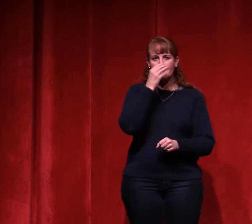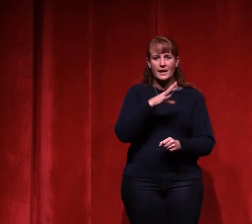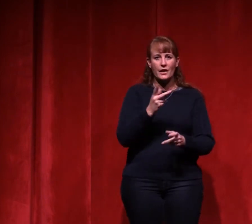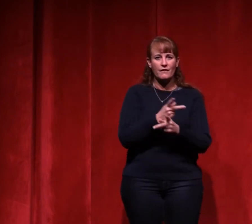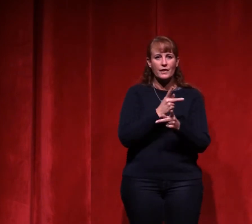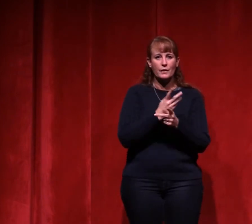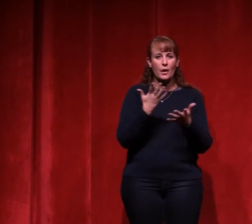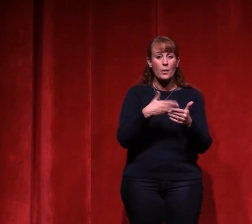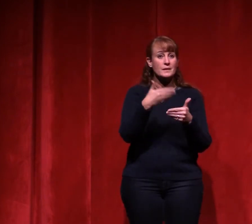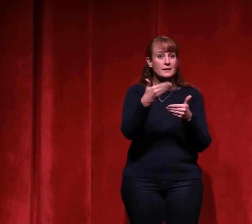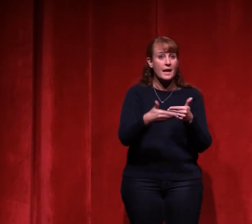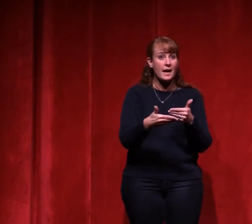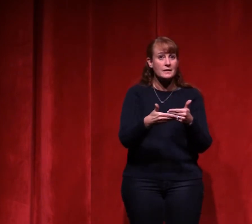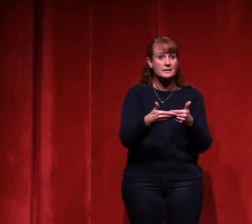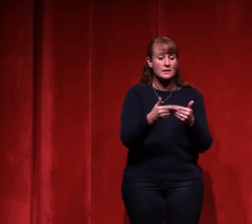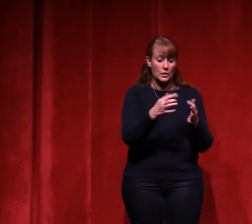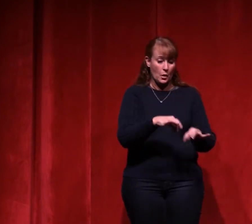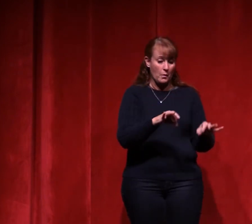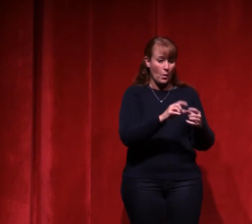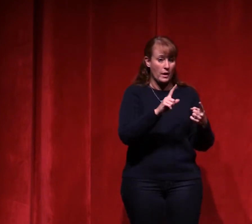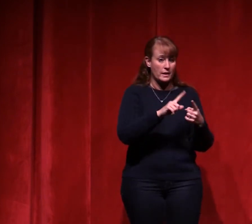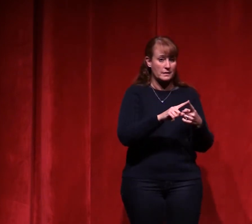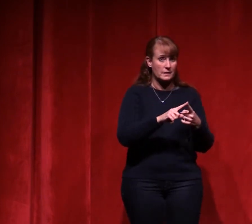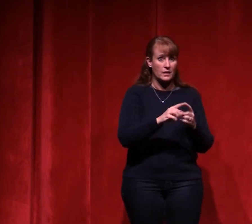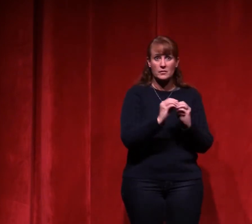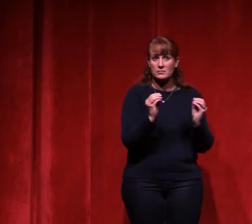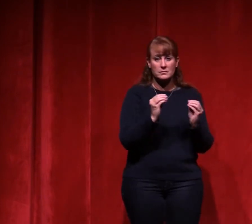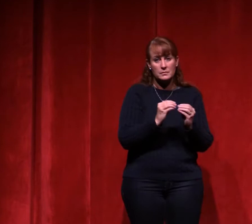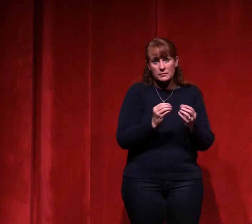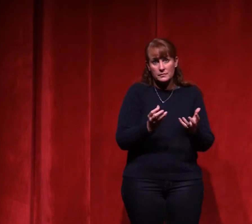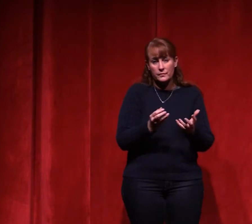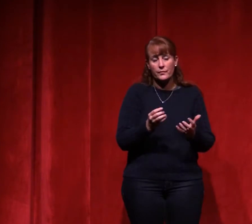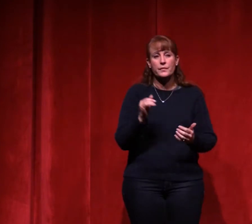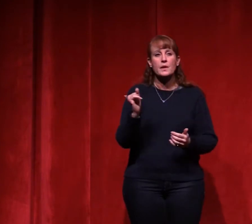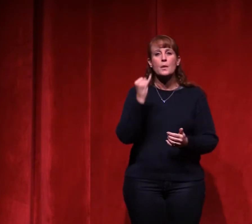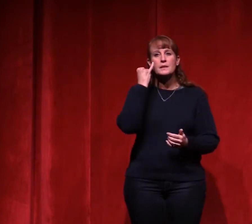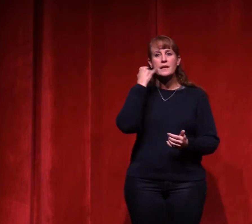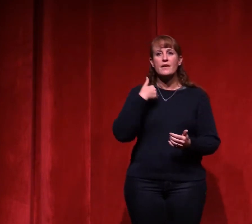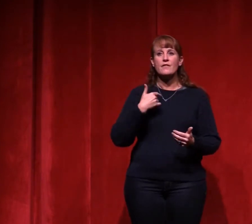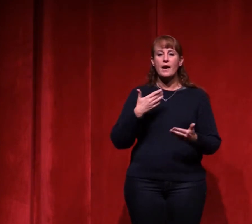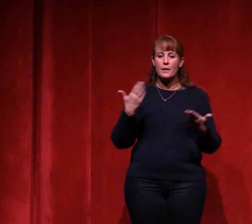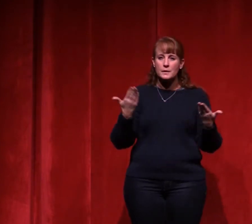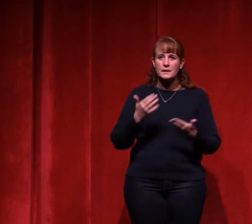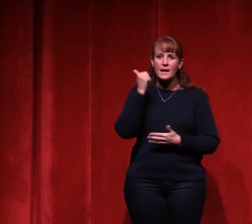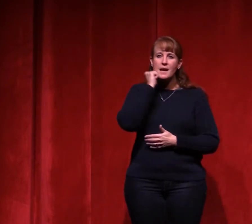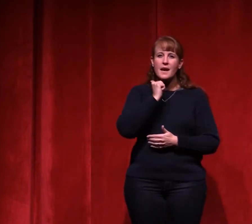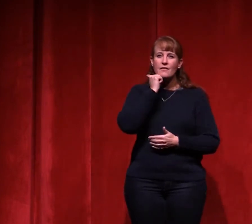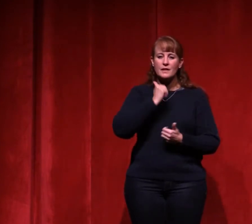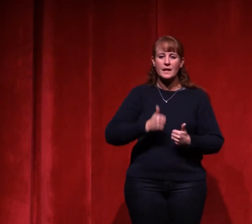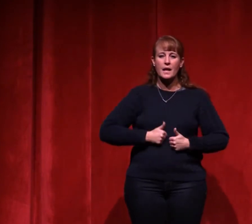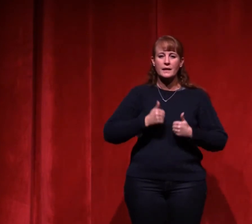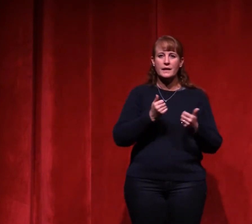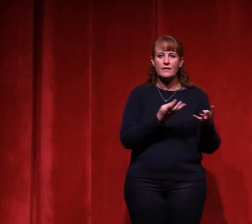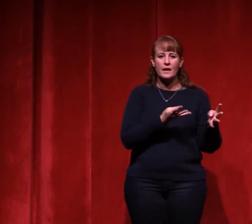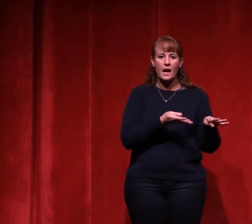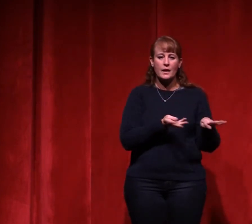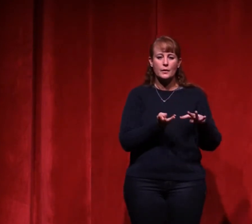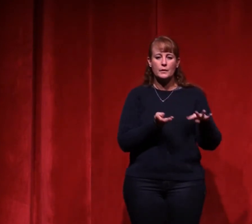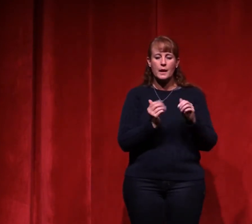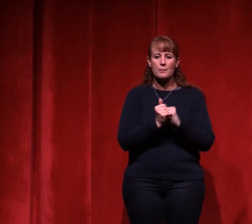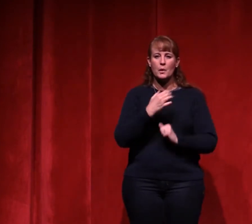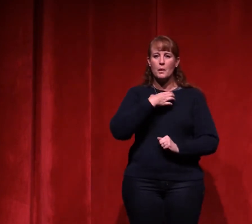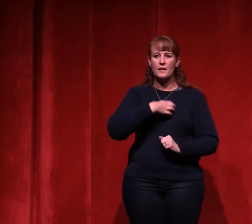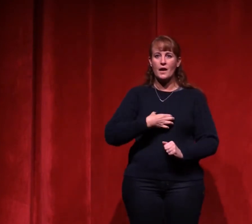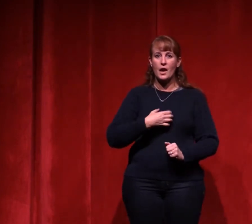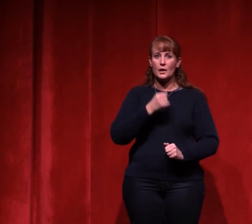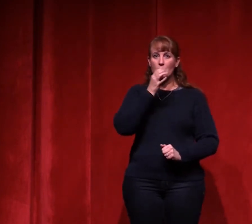figure out what's next. You're valuable to them until you just aren't. So it was as if I existed every day living on a conveyor belt, a lineup of hungry women